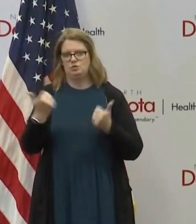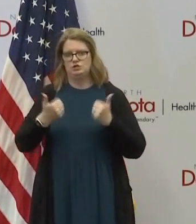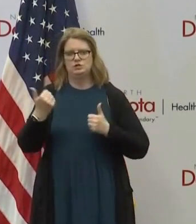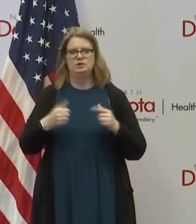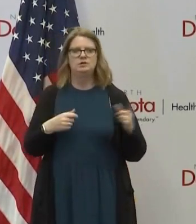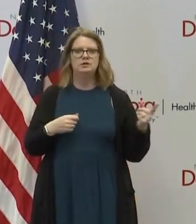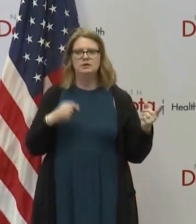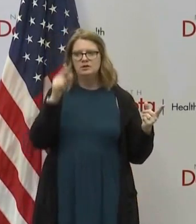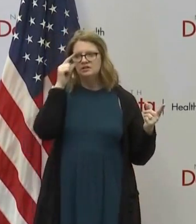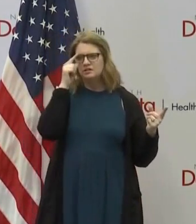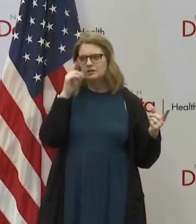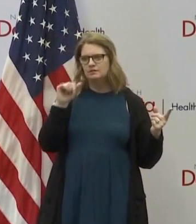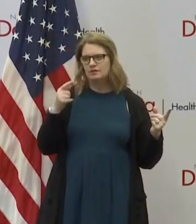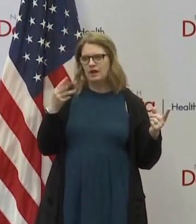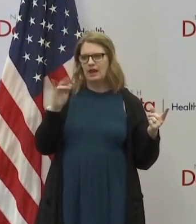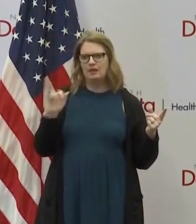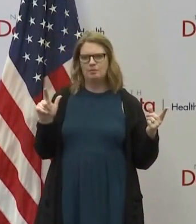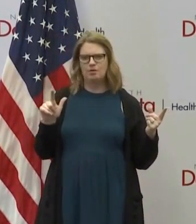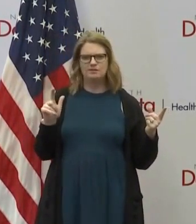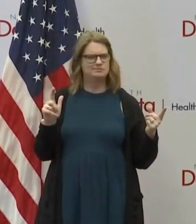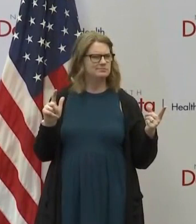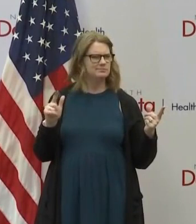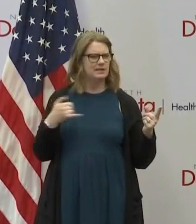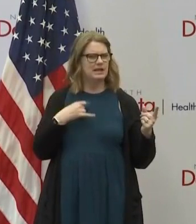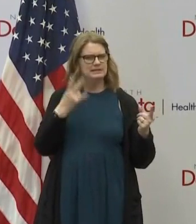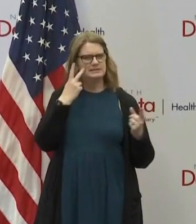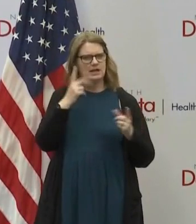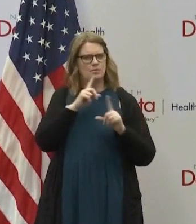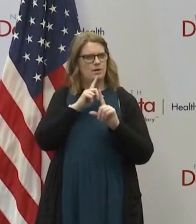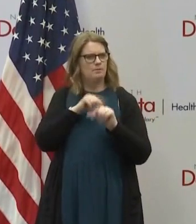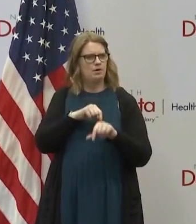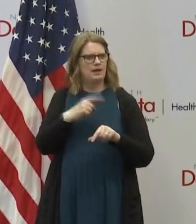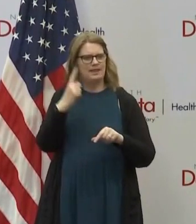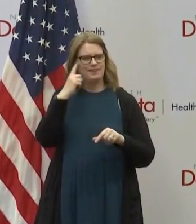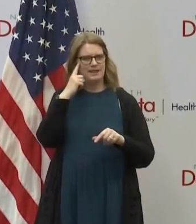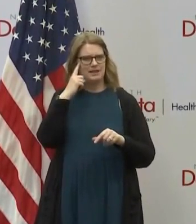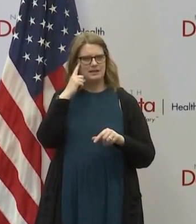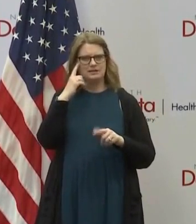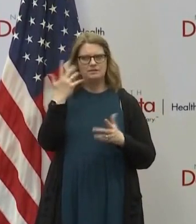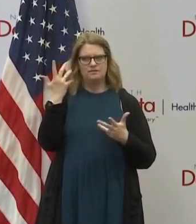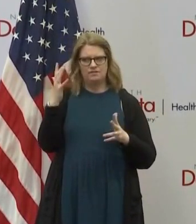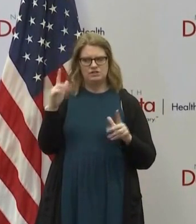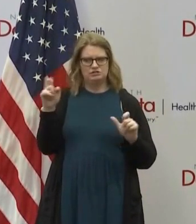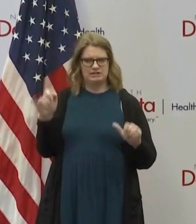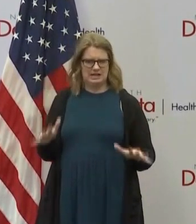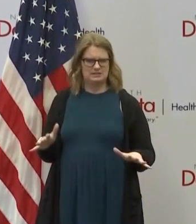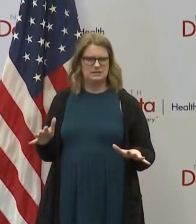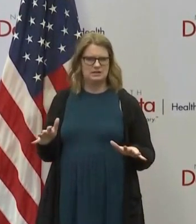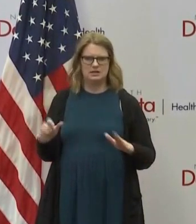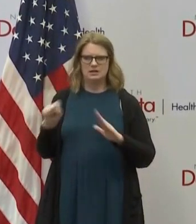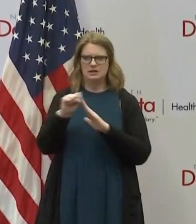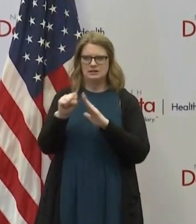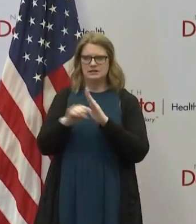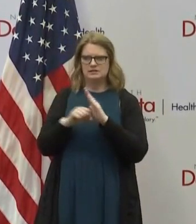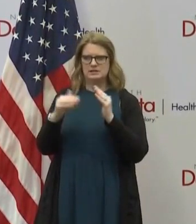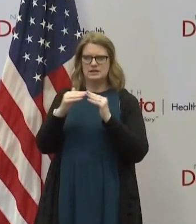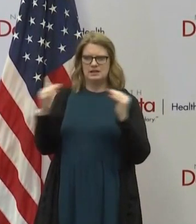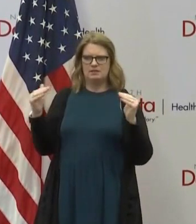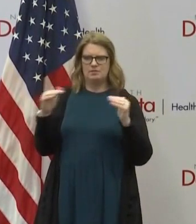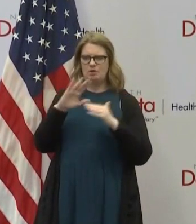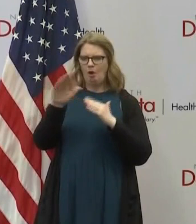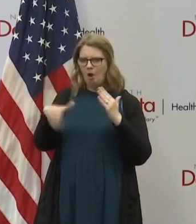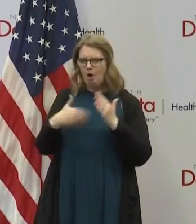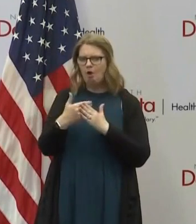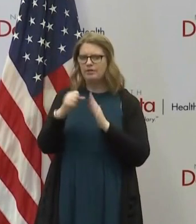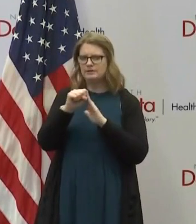I don't have for April right off the top of my head, but I did see a report this morning. I think we have completed testing at the state level on all of the